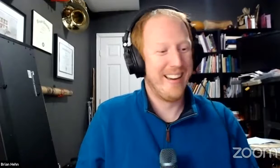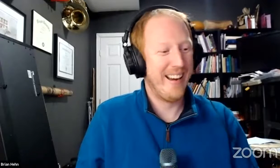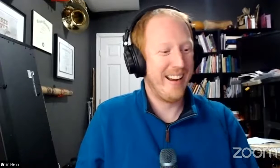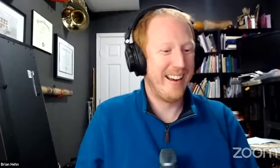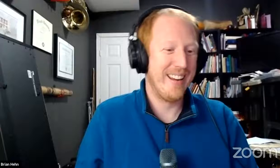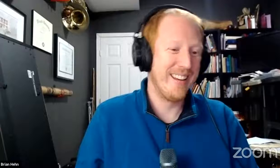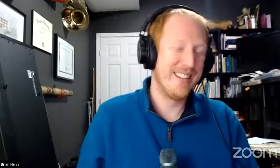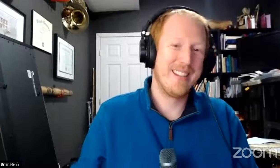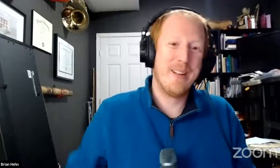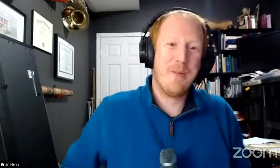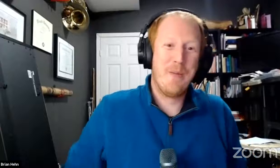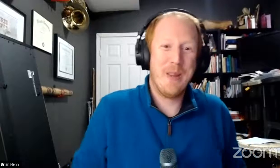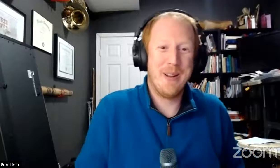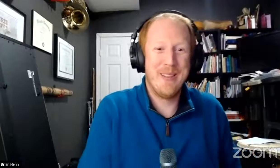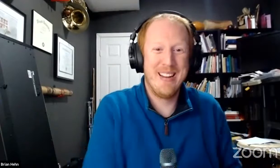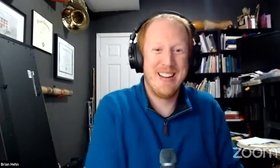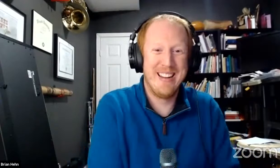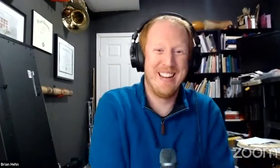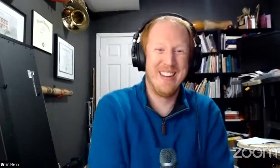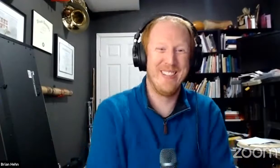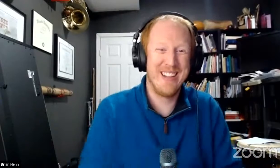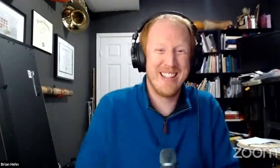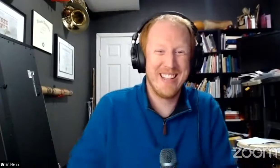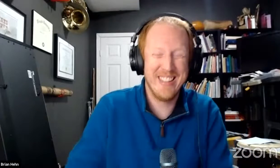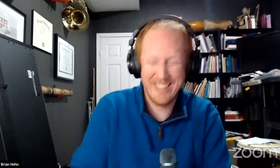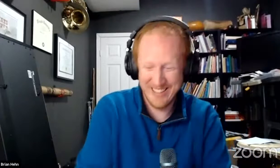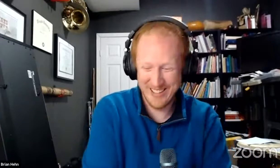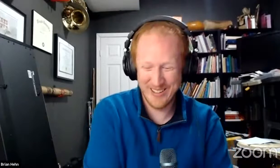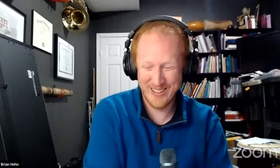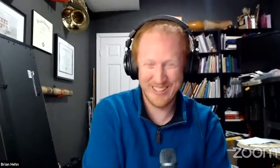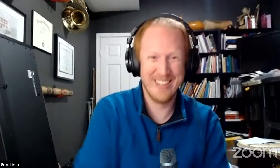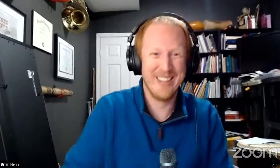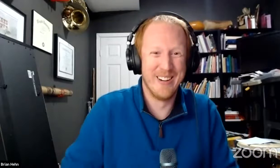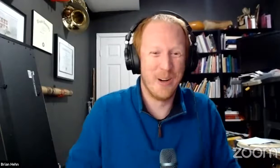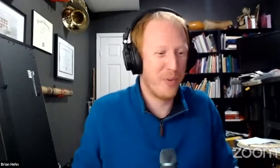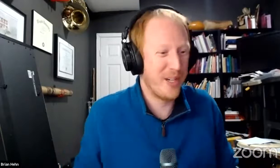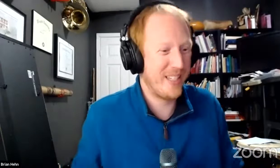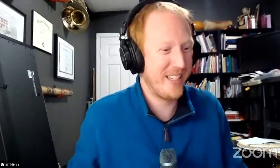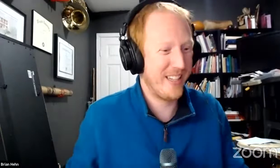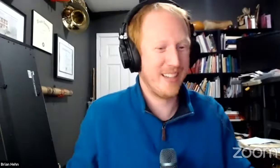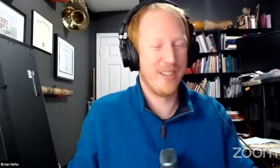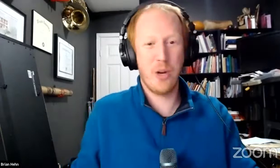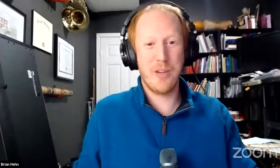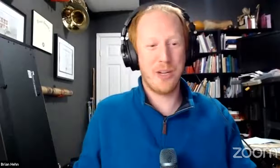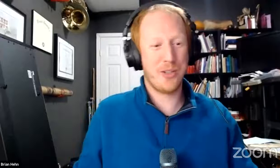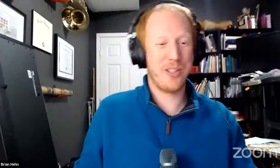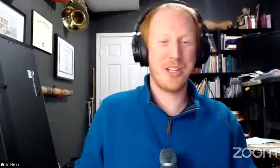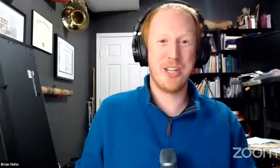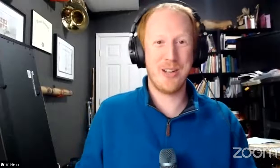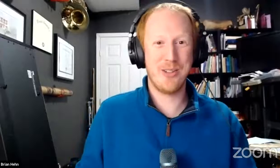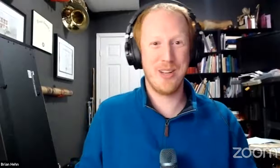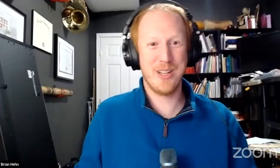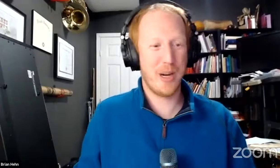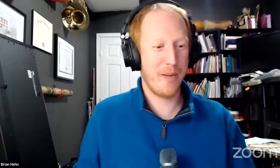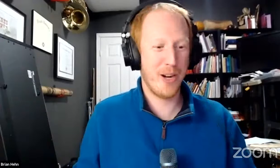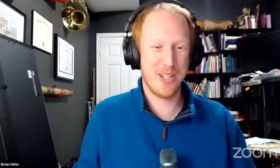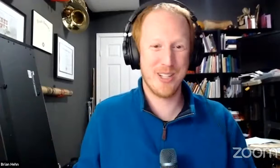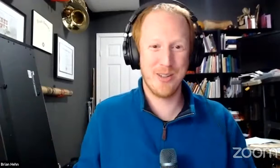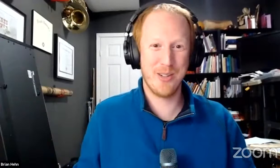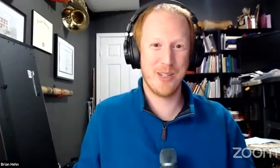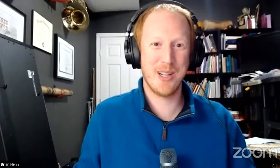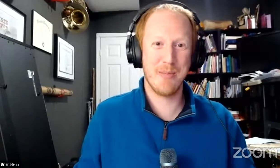today. But please extend that true goodwill from 6 full